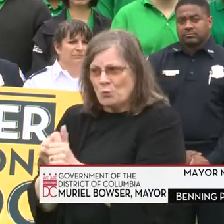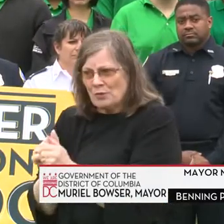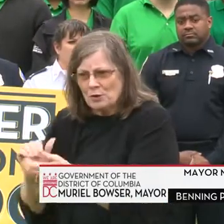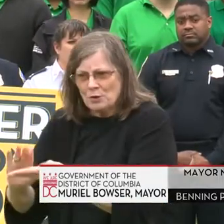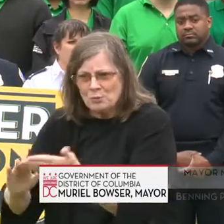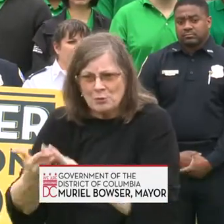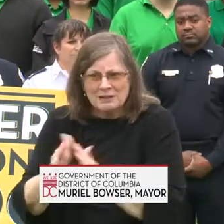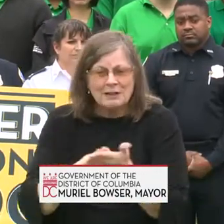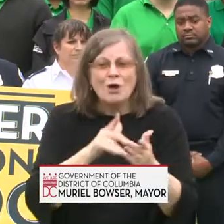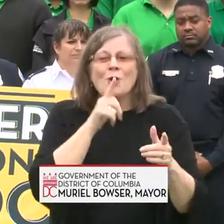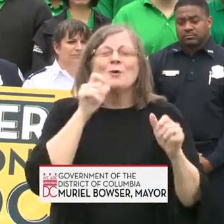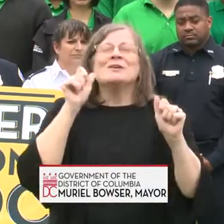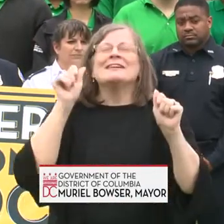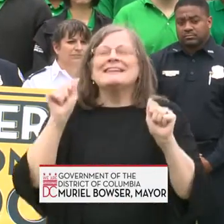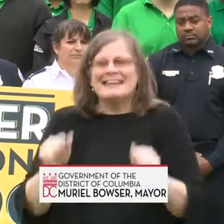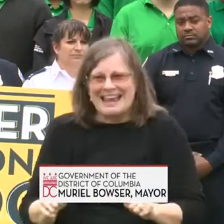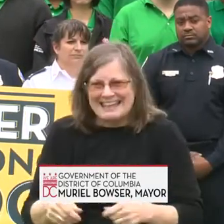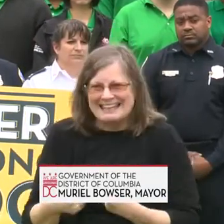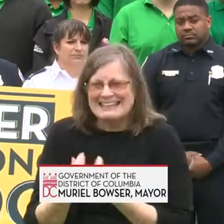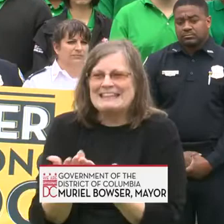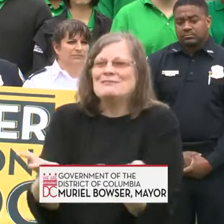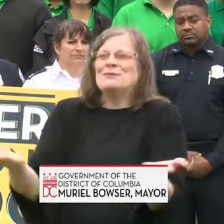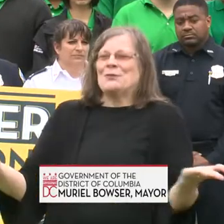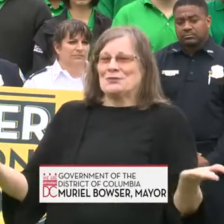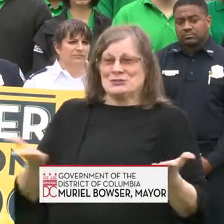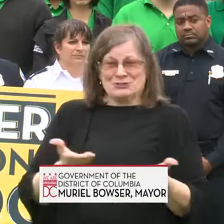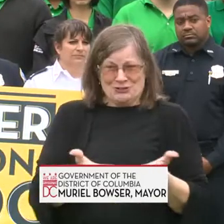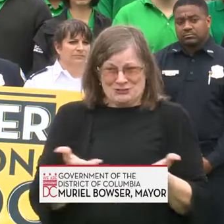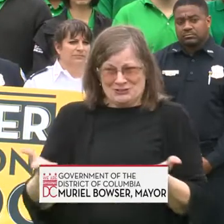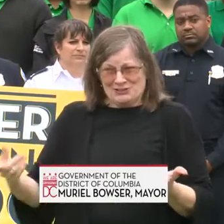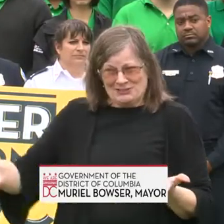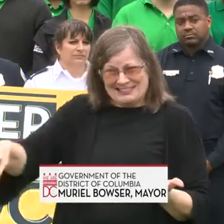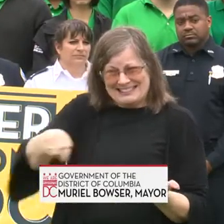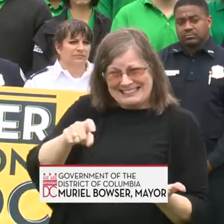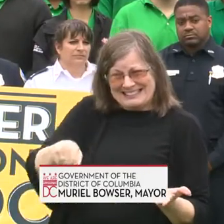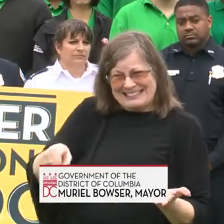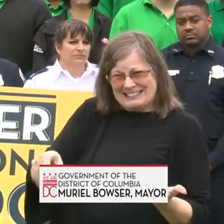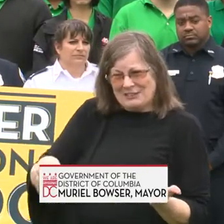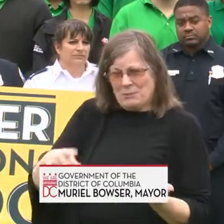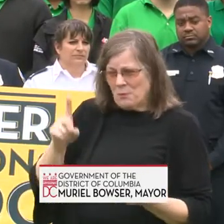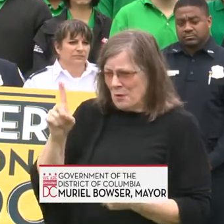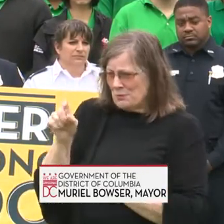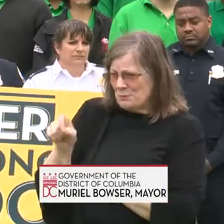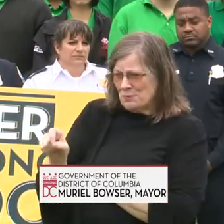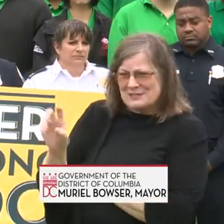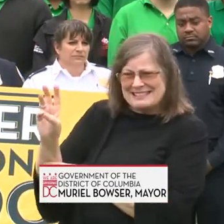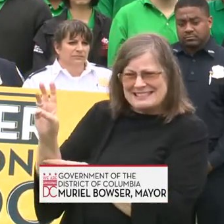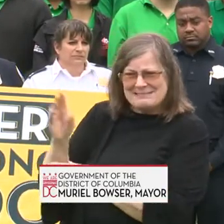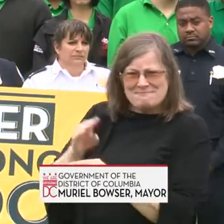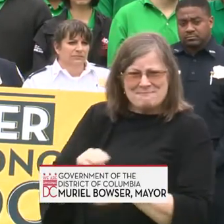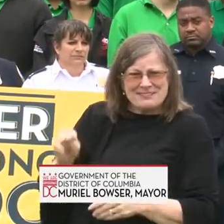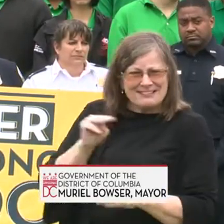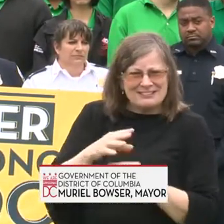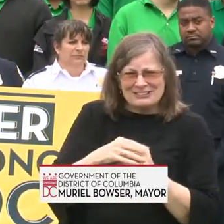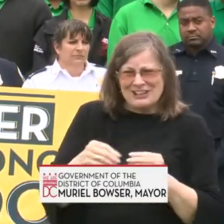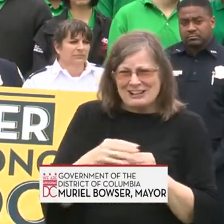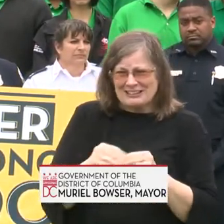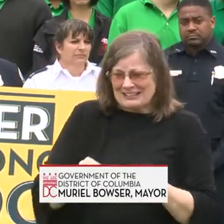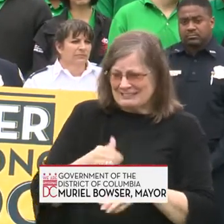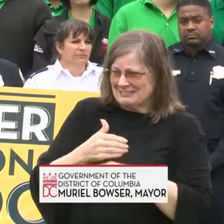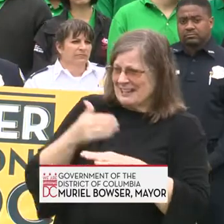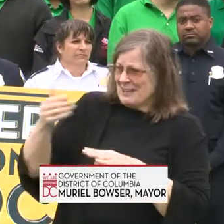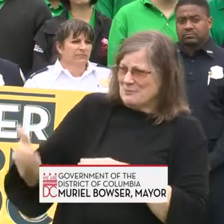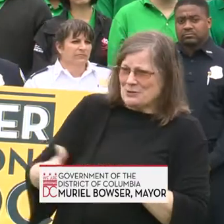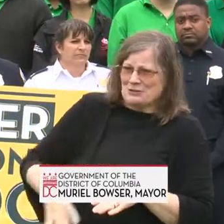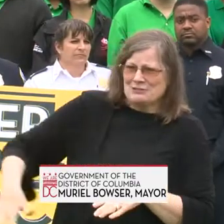can deliver these services to residents. We include $1.6 million to establish schools that will serve as